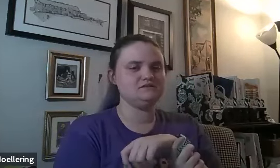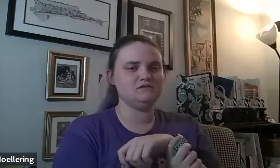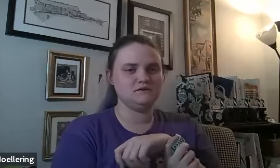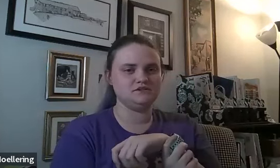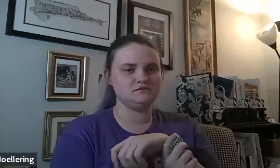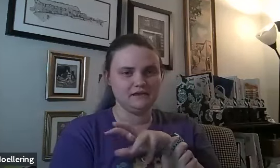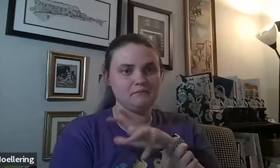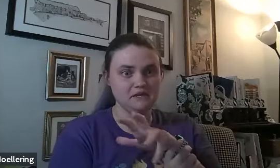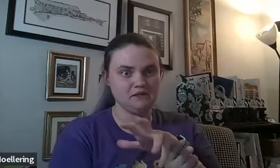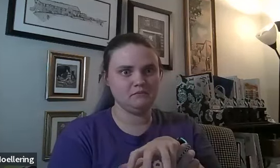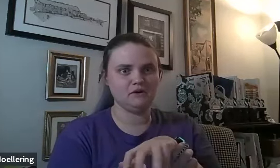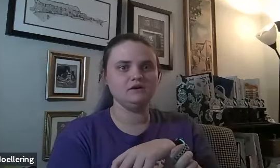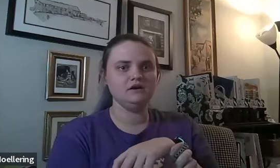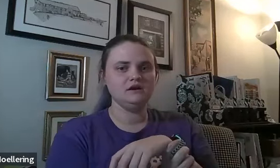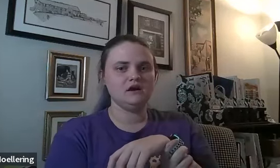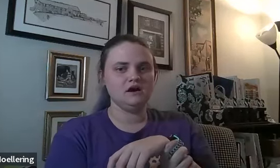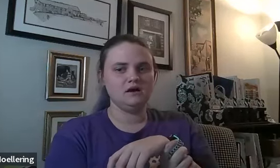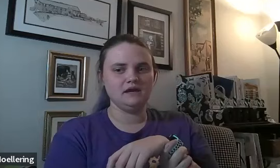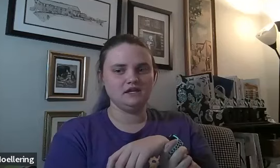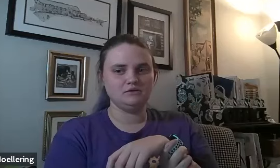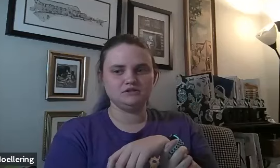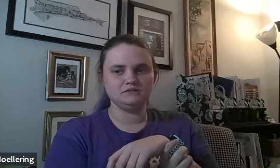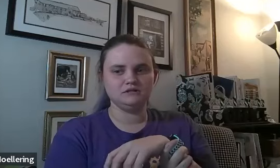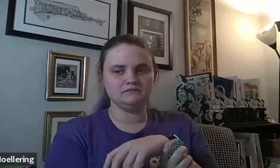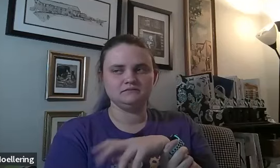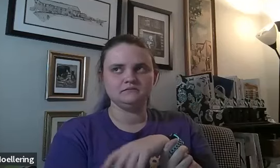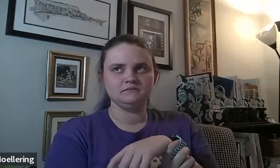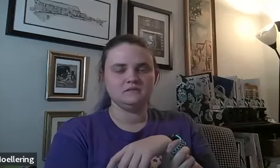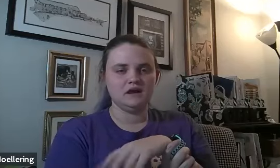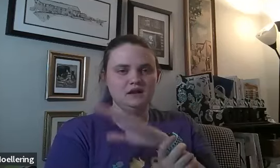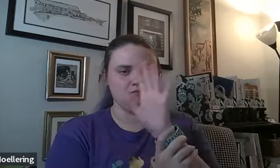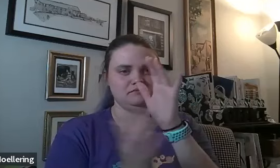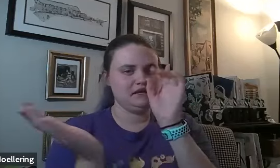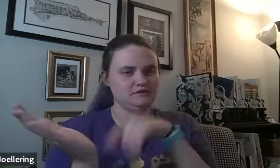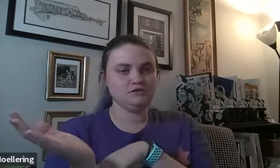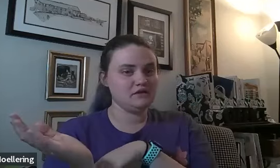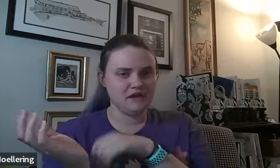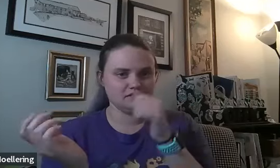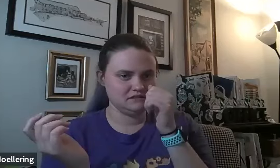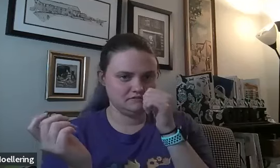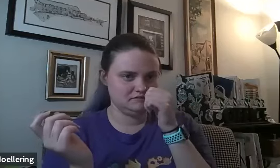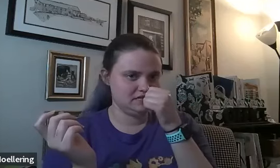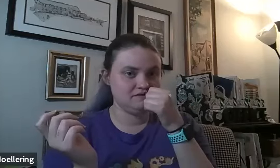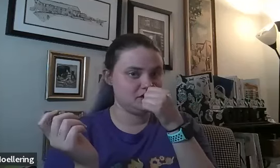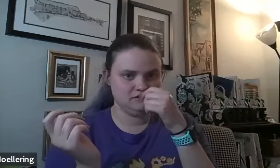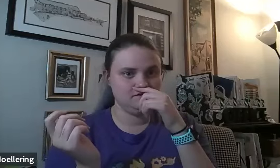So if you were doing a big number, and you were doing, I'm if you're doing